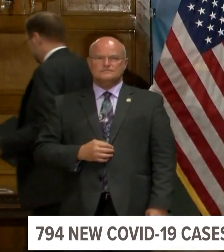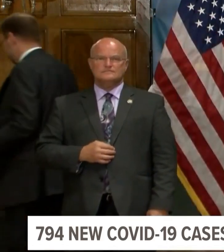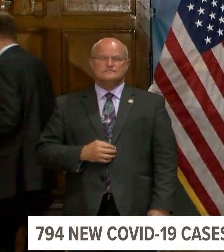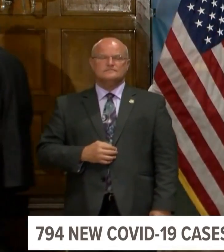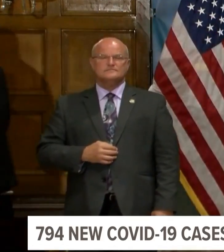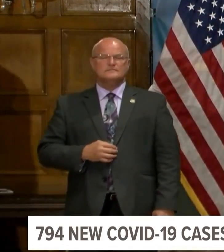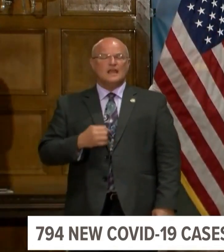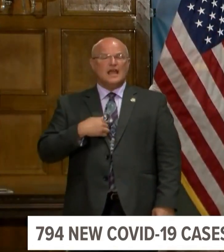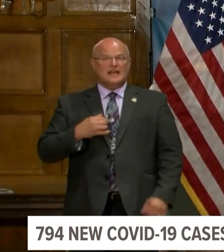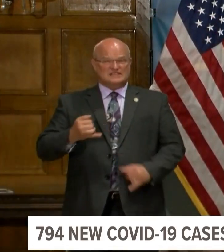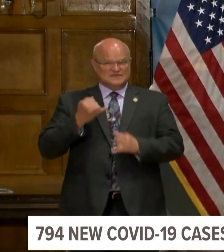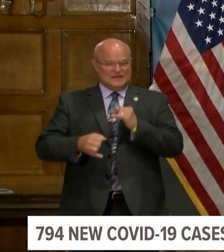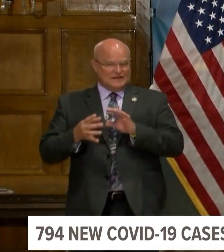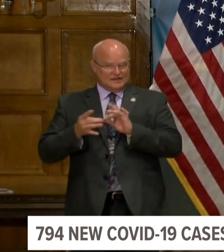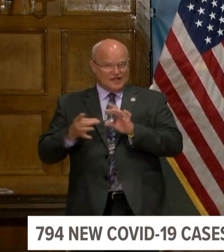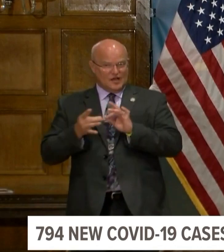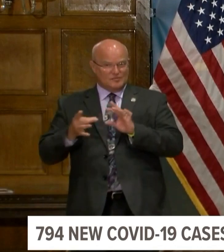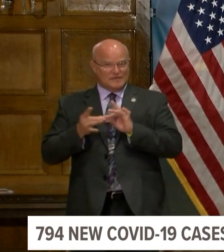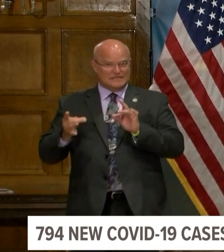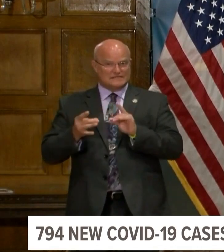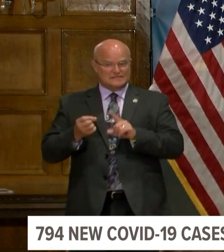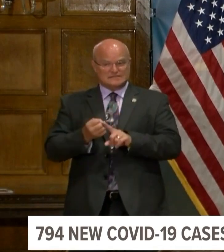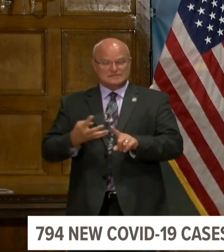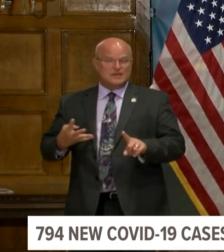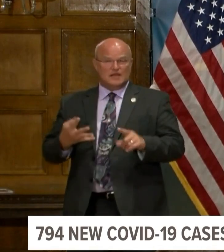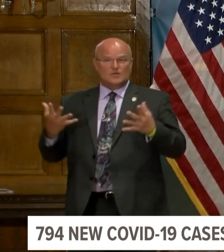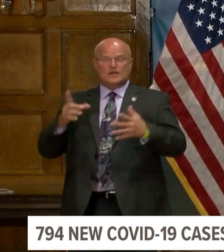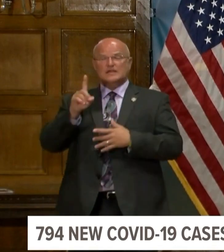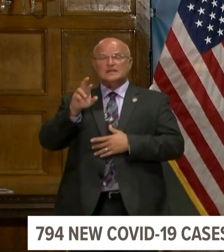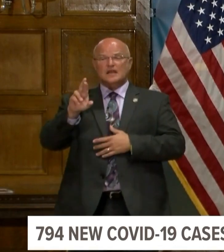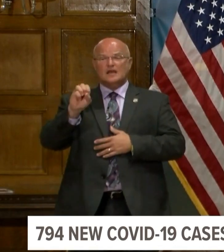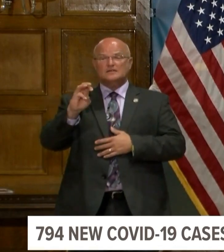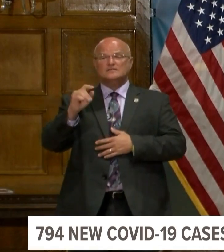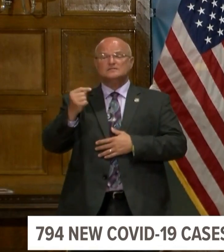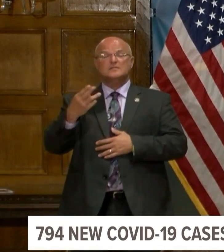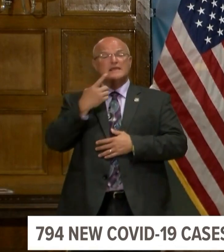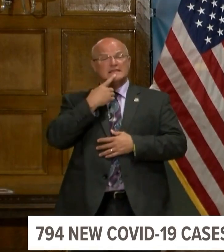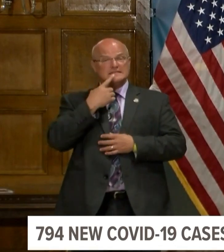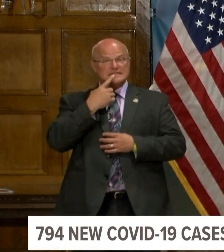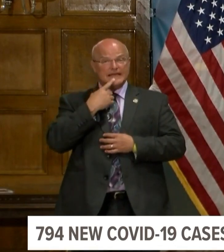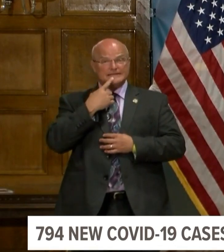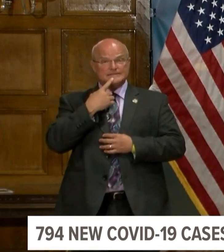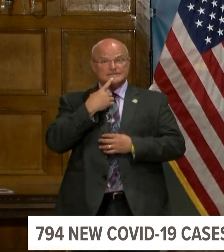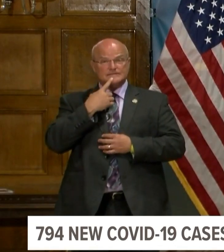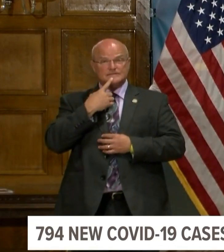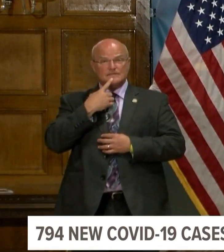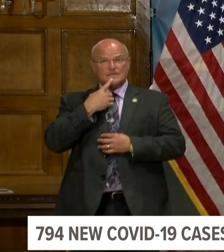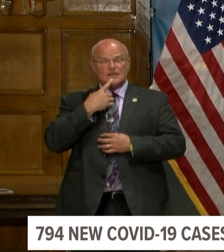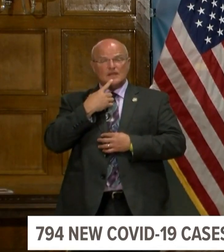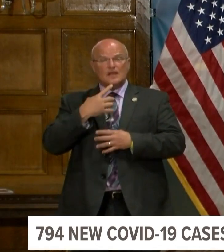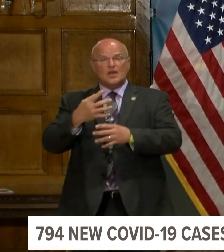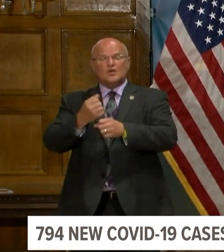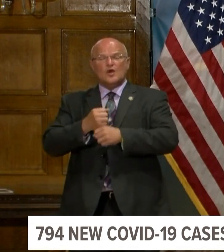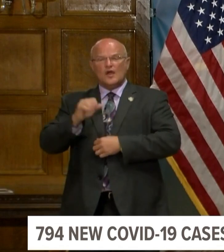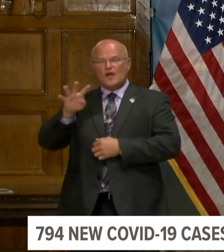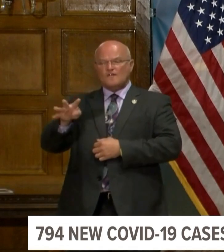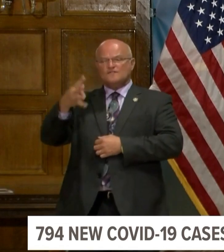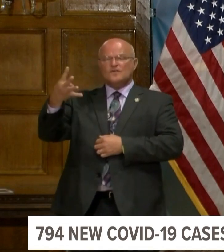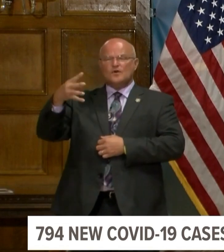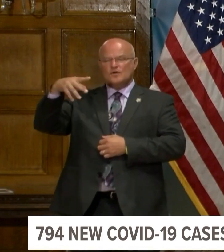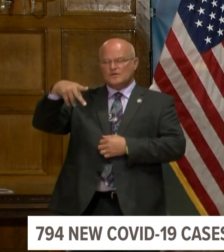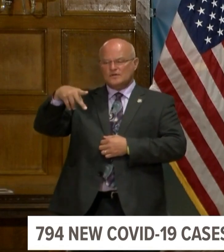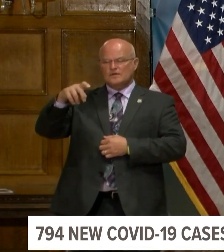Just a couple final comments to expand on what Dr. Smith was saying. They're acquiring a 4th Perkins